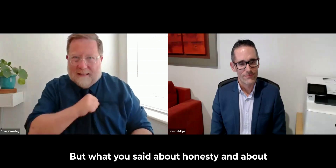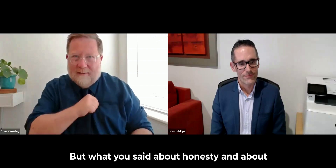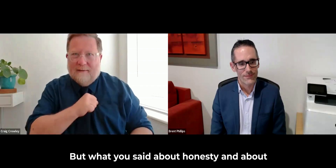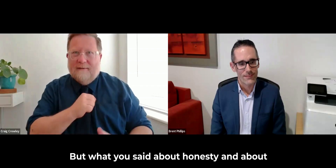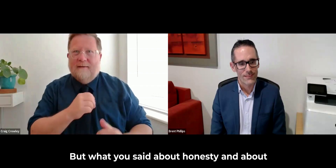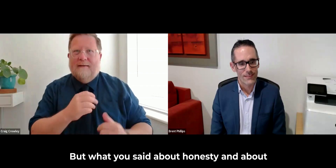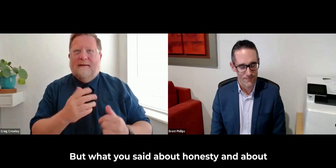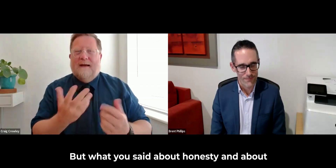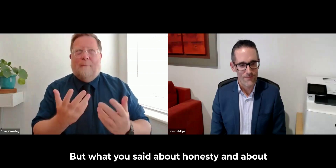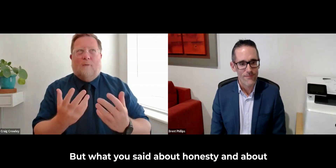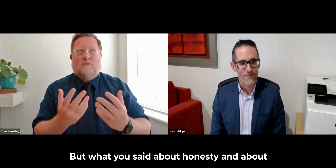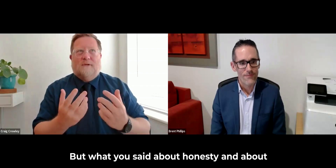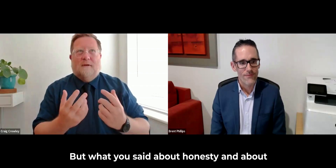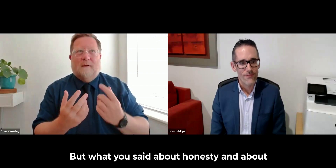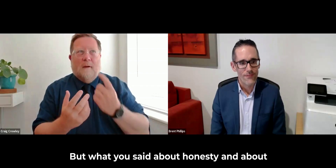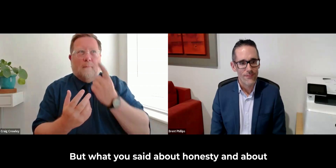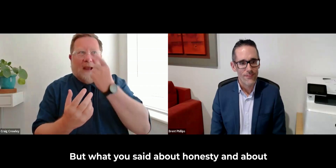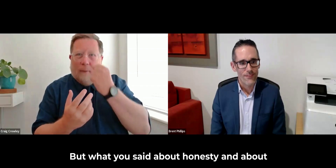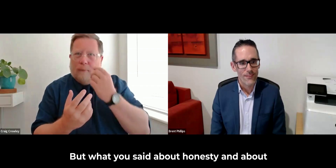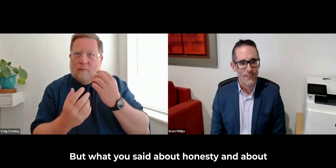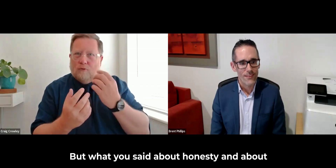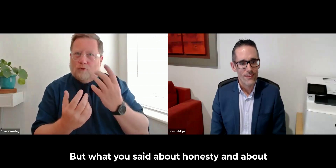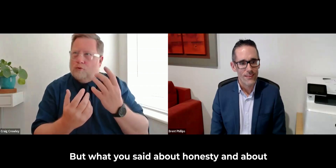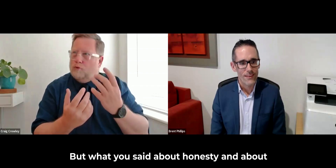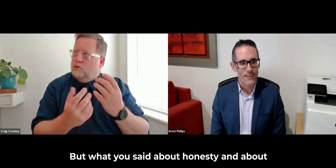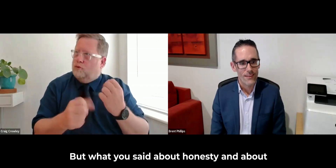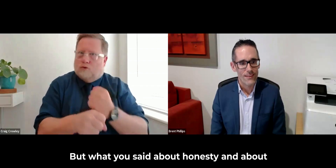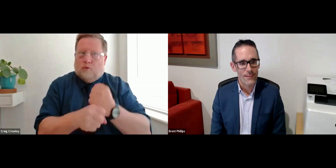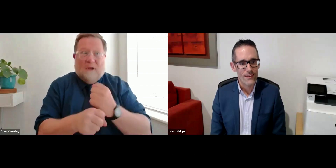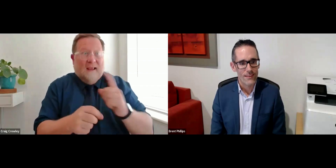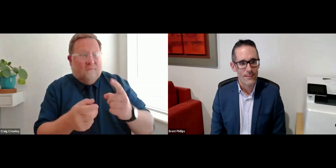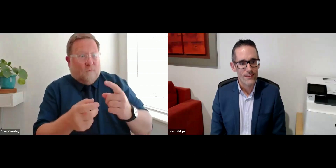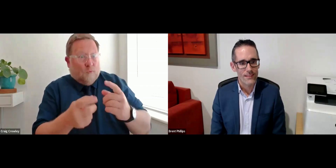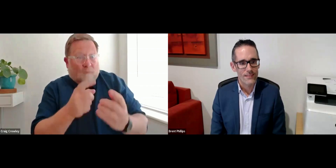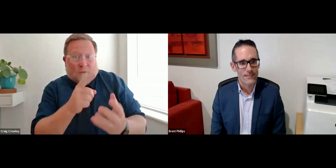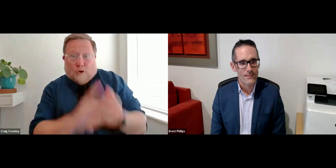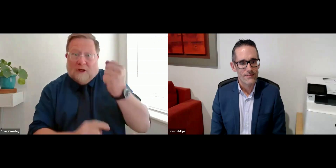you said about honesty and about, um,